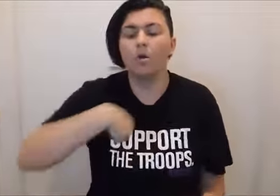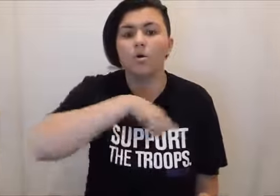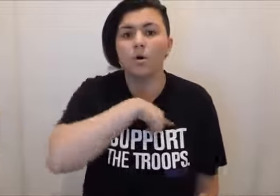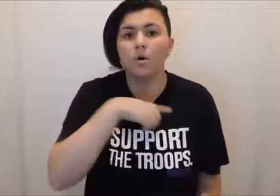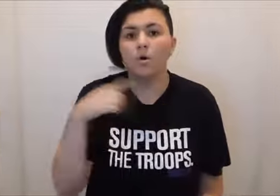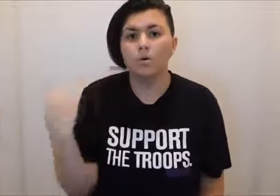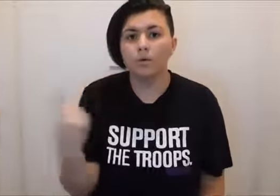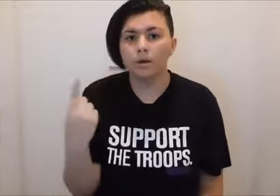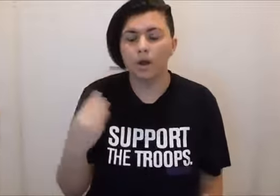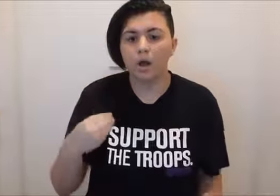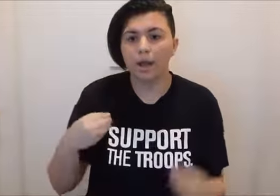not.